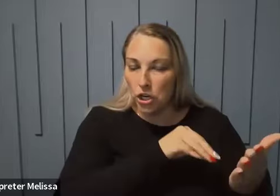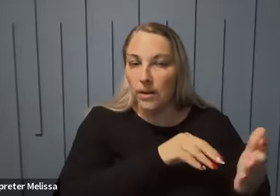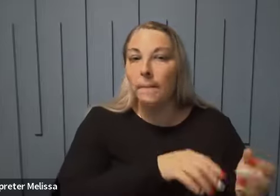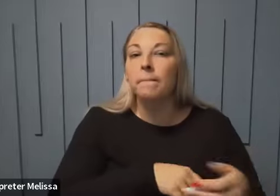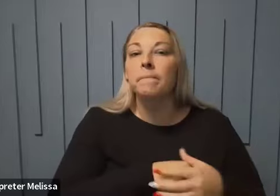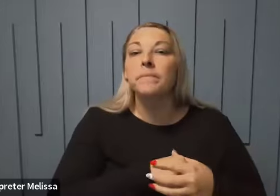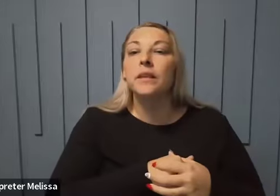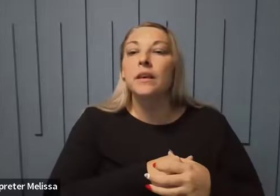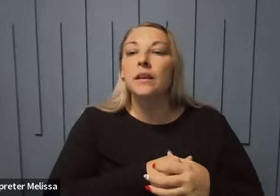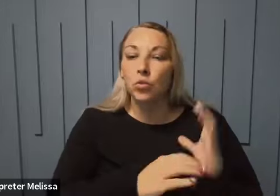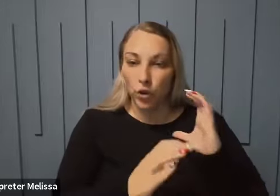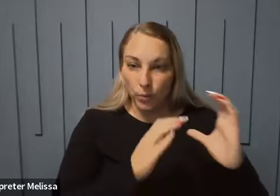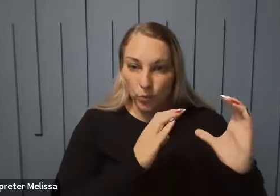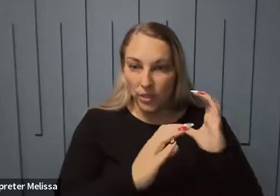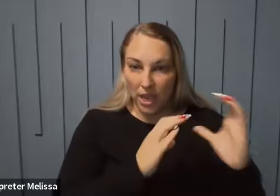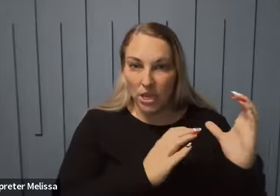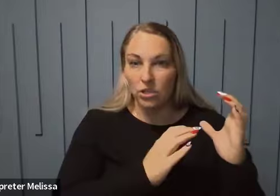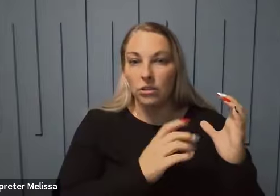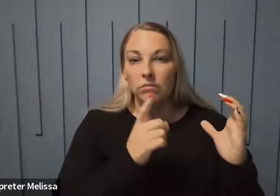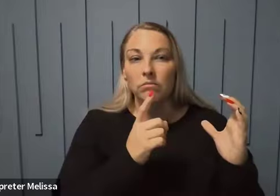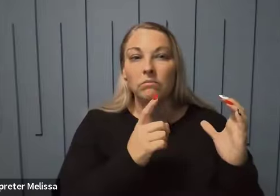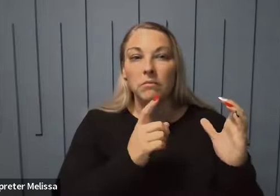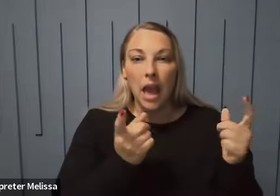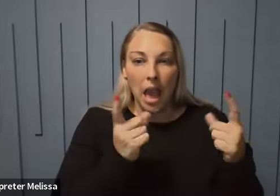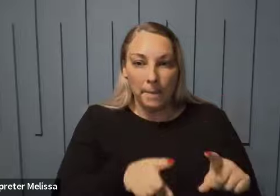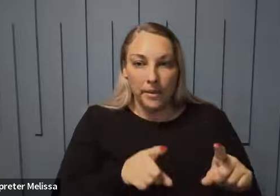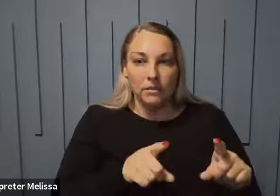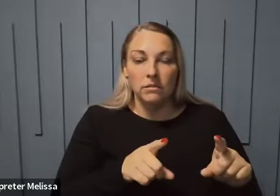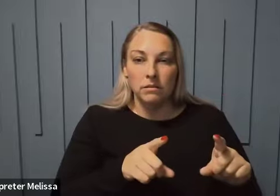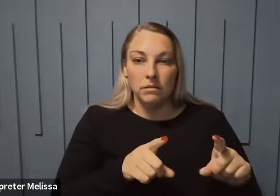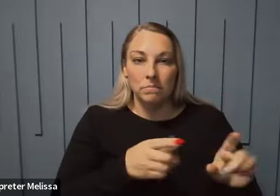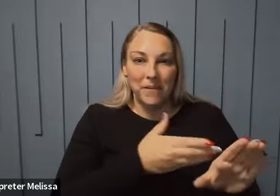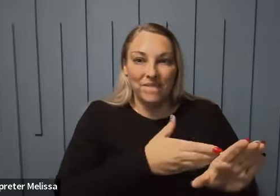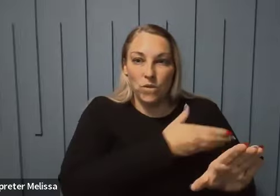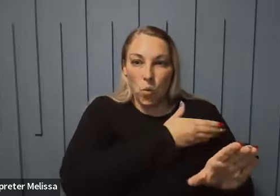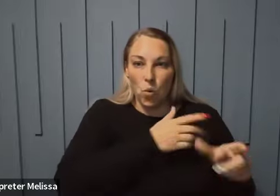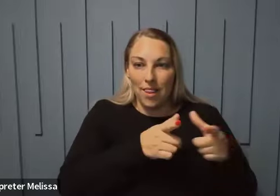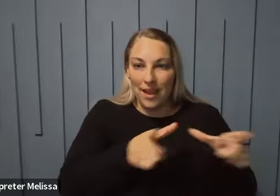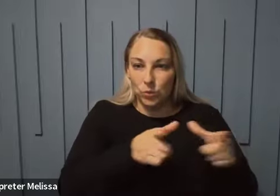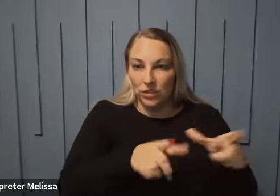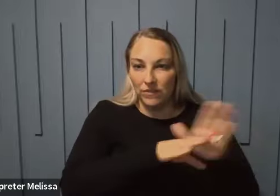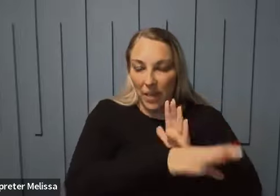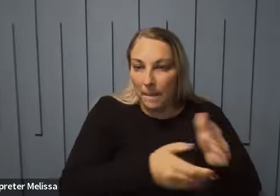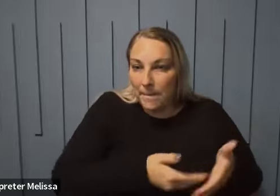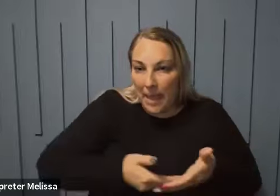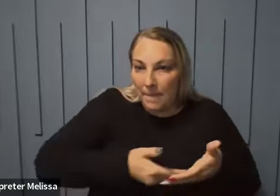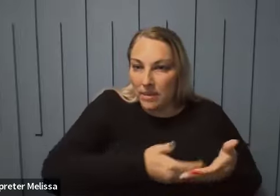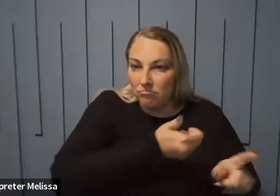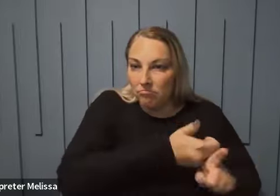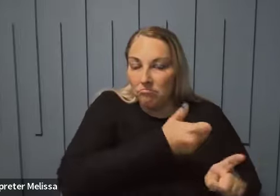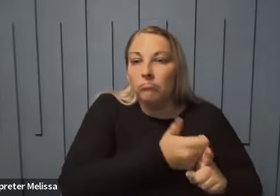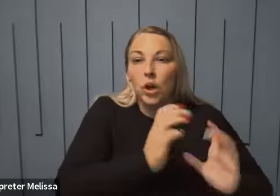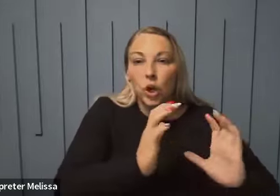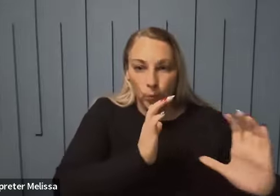Communication happens for babies before language is developed. So they're communicating very early on. Obviously,